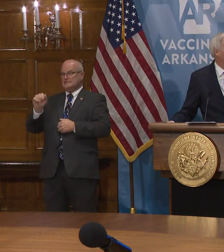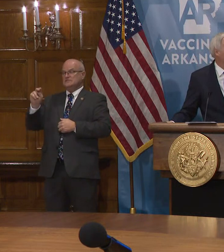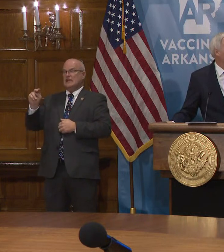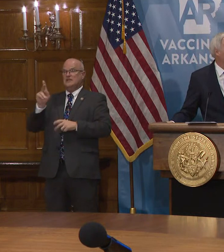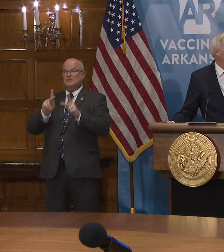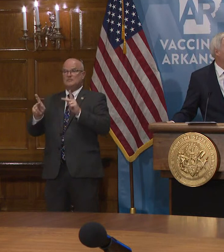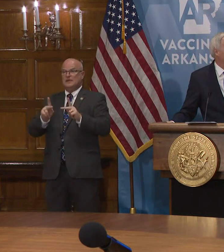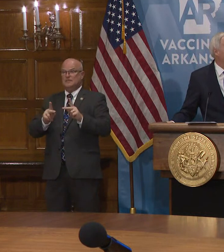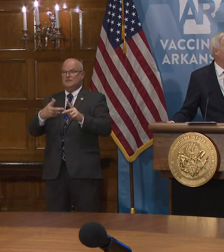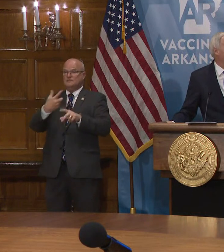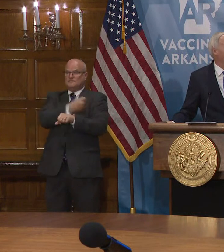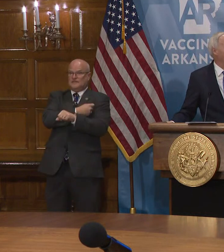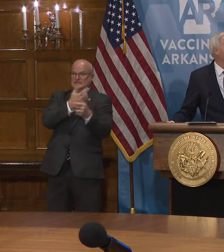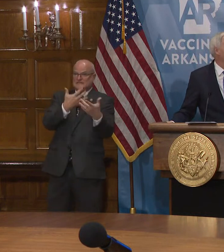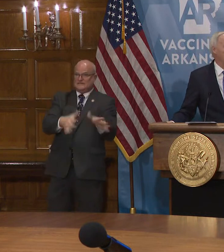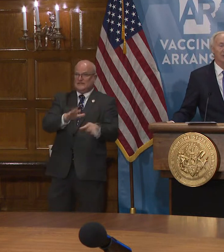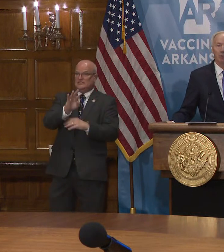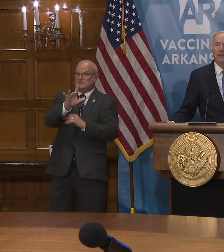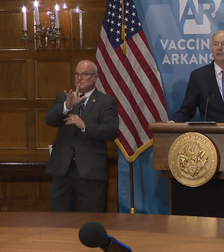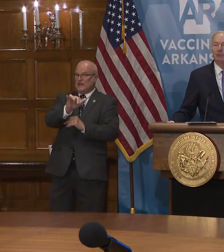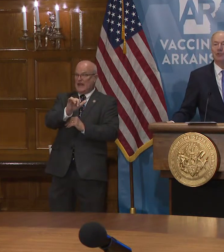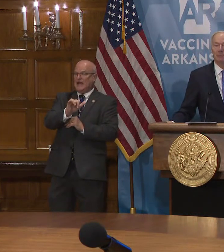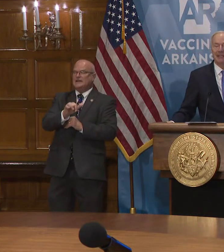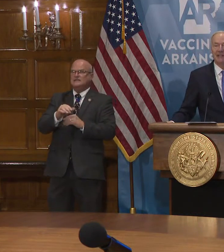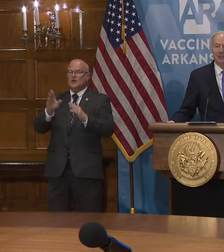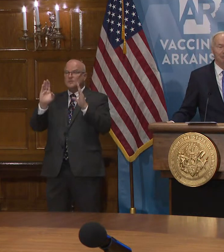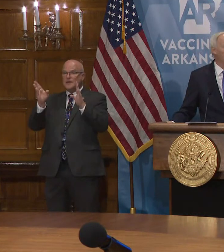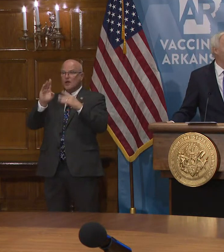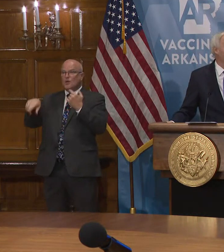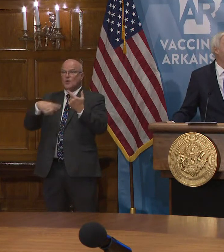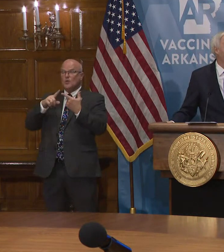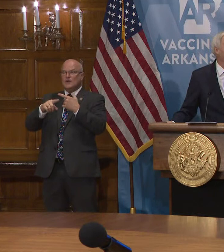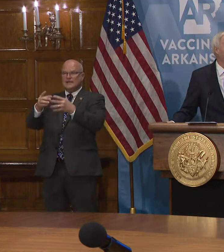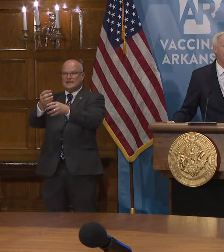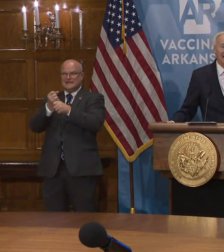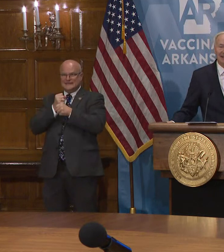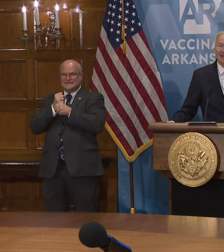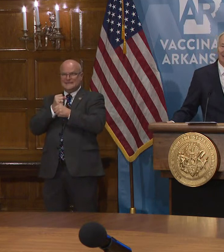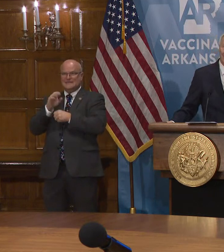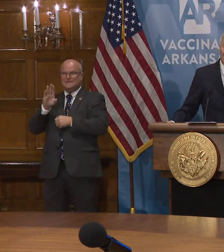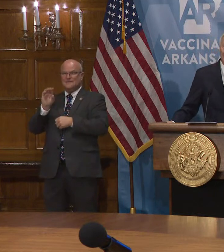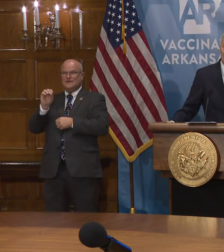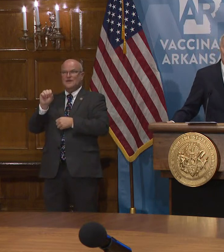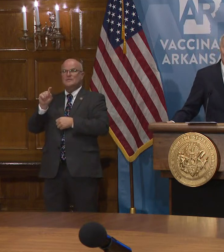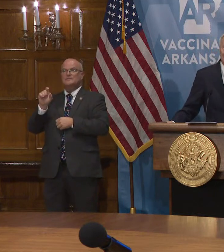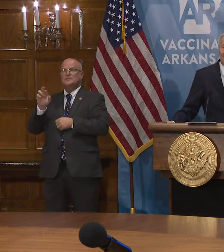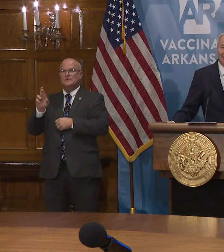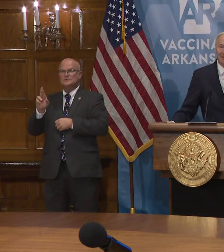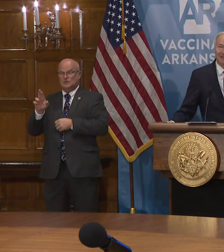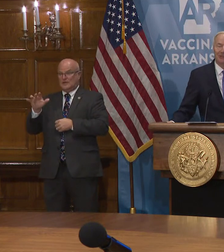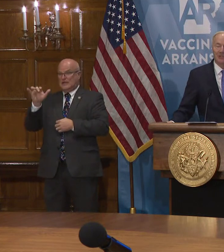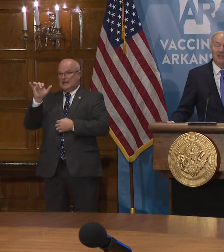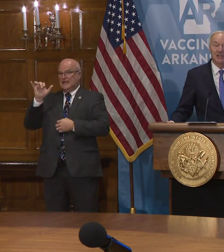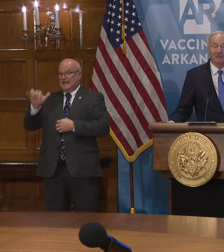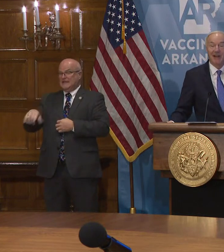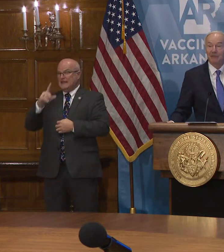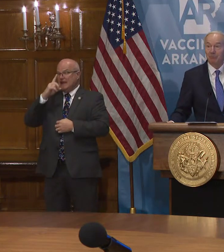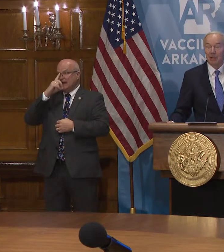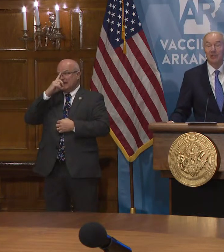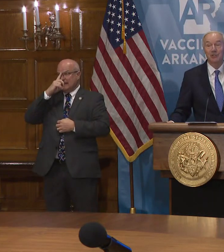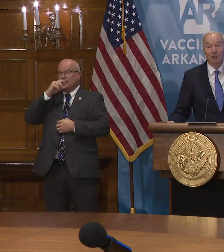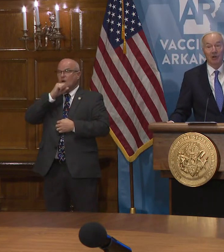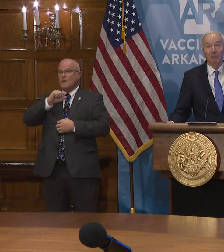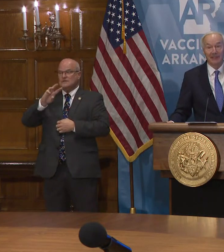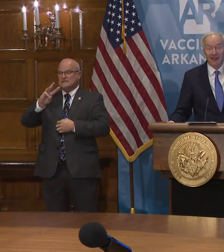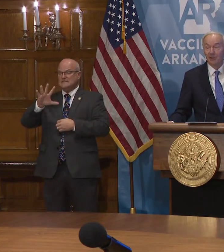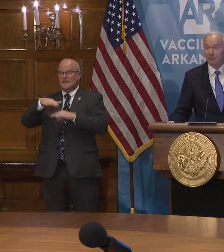those in July, and so pay attention when you should be getting your booster shot. And that obviously, the 65 and